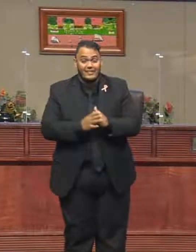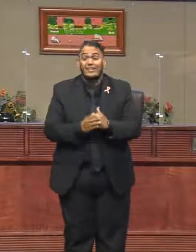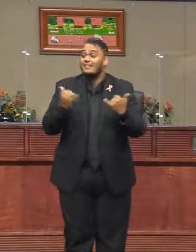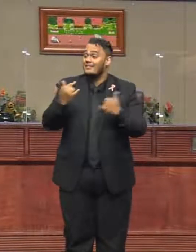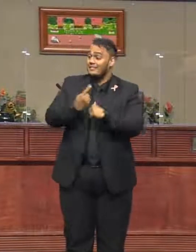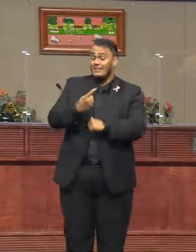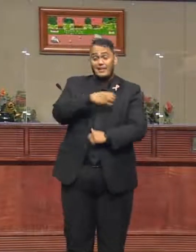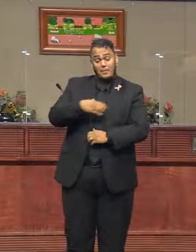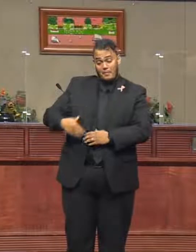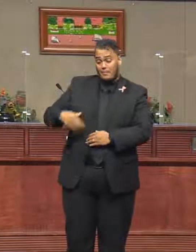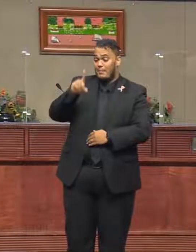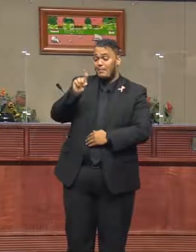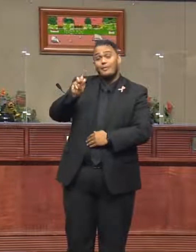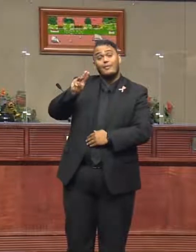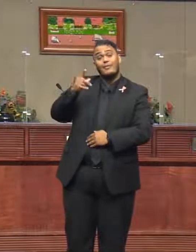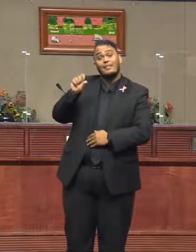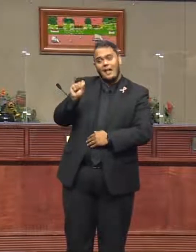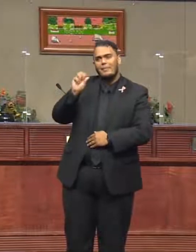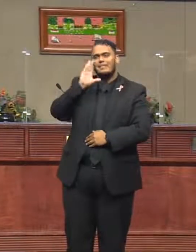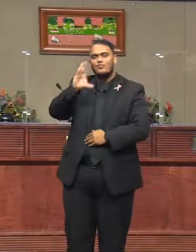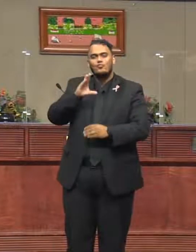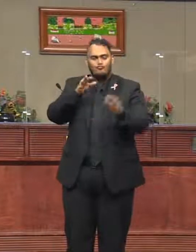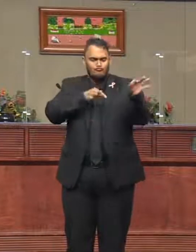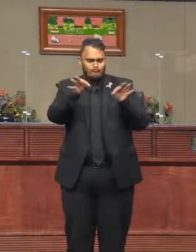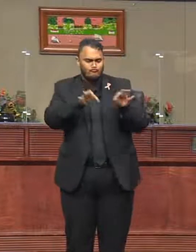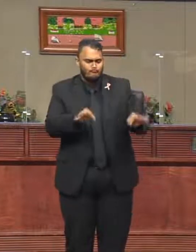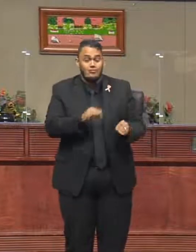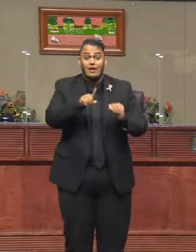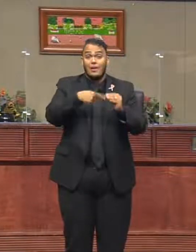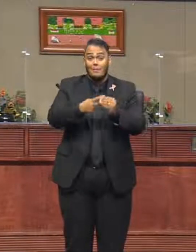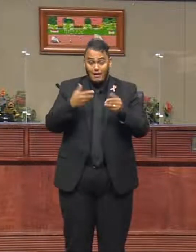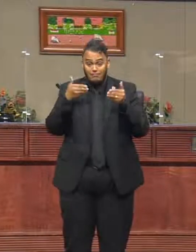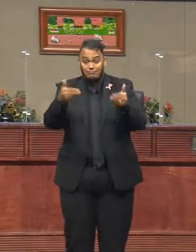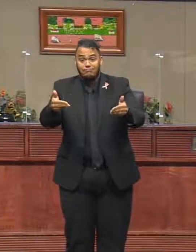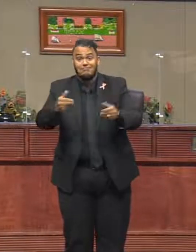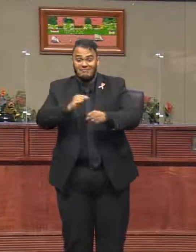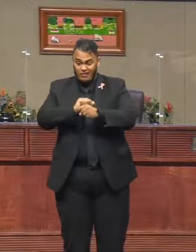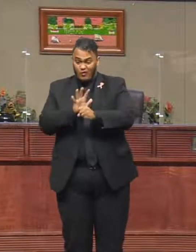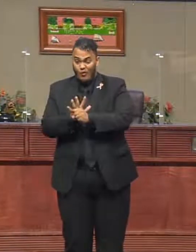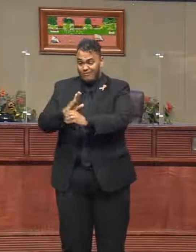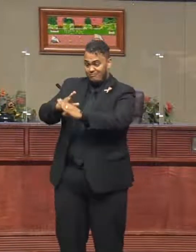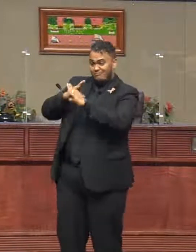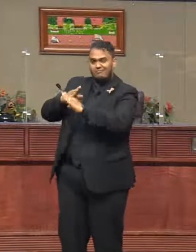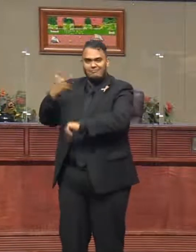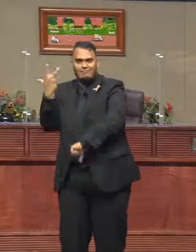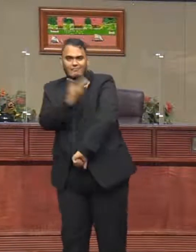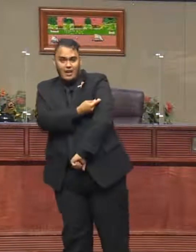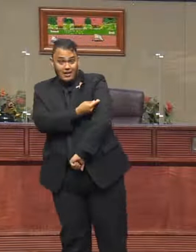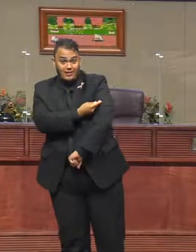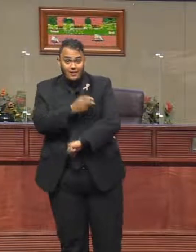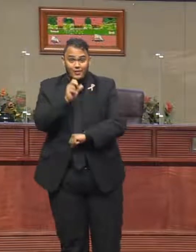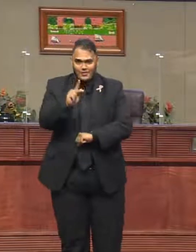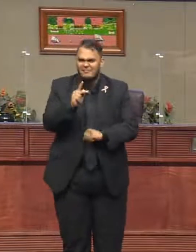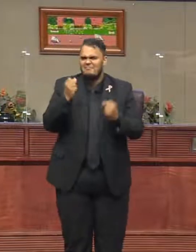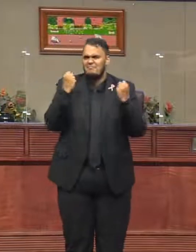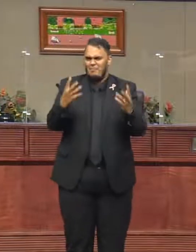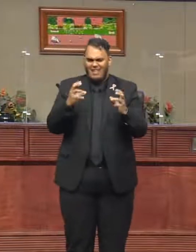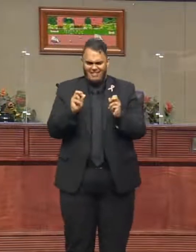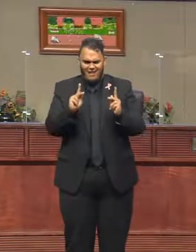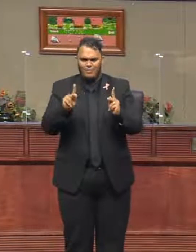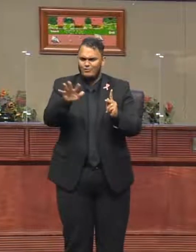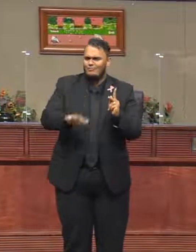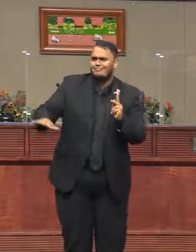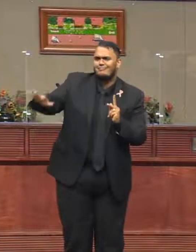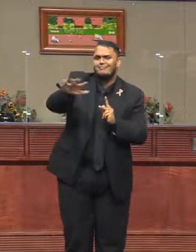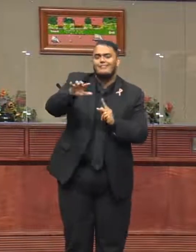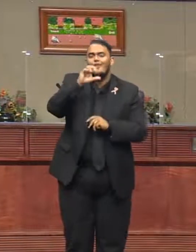vaccinations, getting shots in arms here in Orange County. There are many opportunities out there provided by Orange County and other partners. He will discuss that.